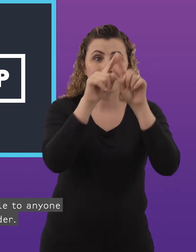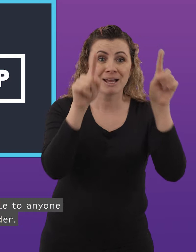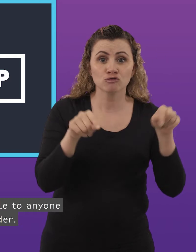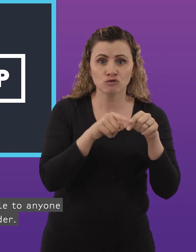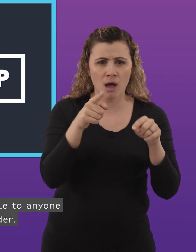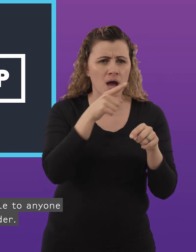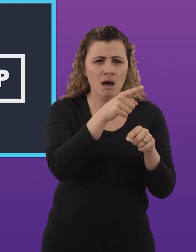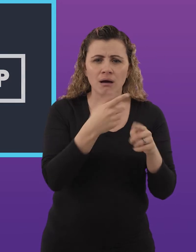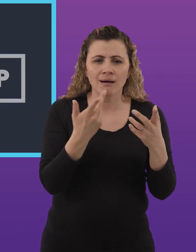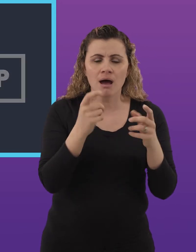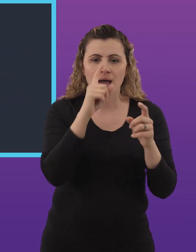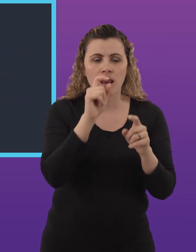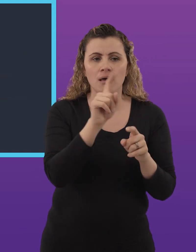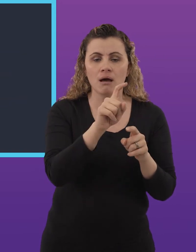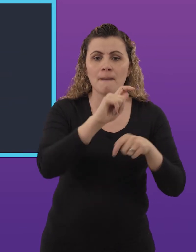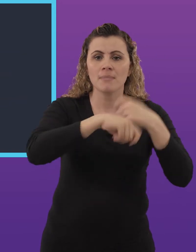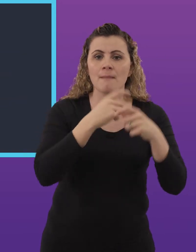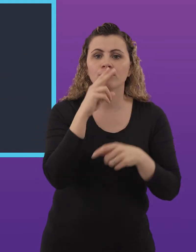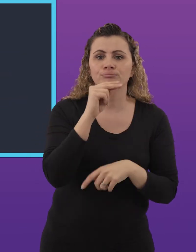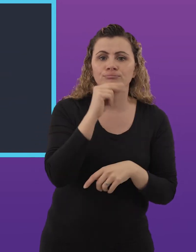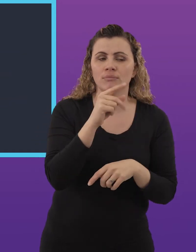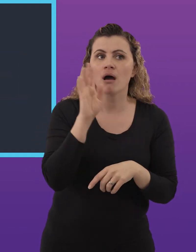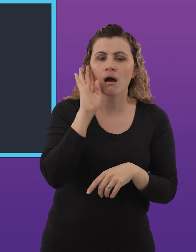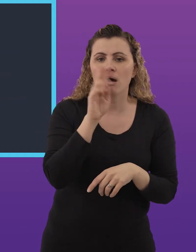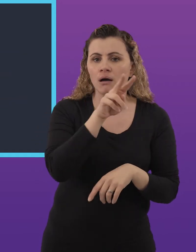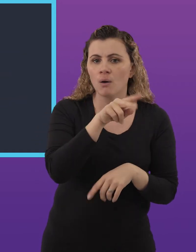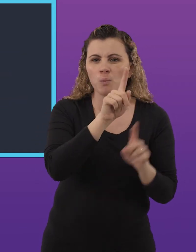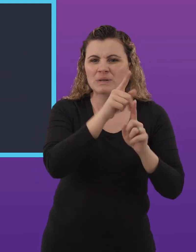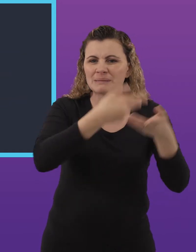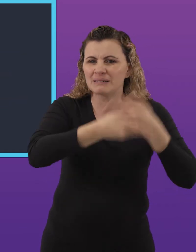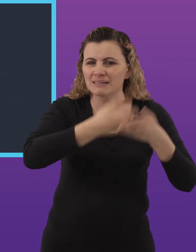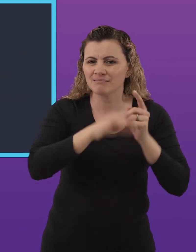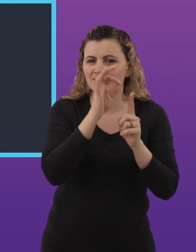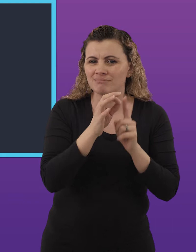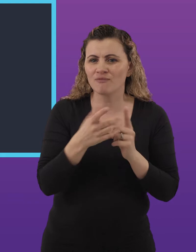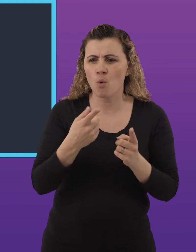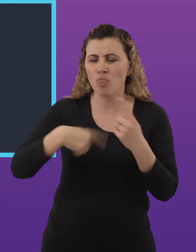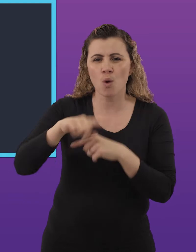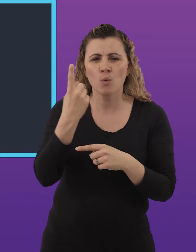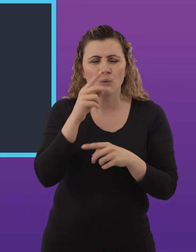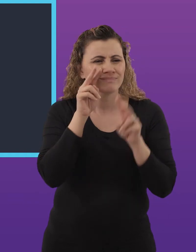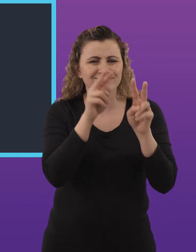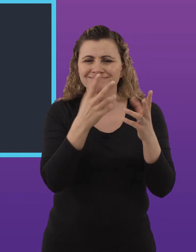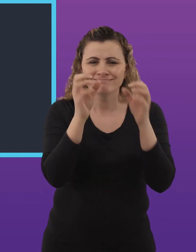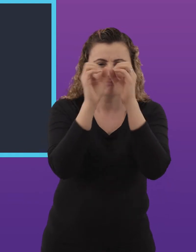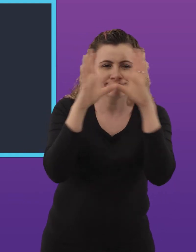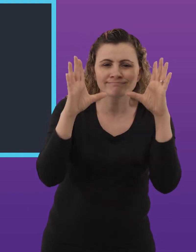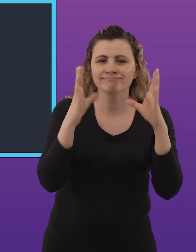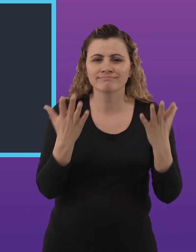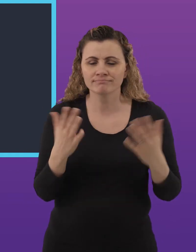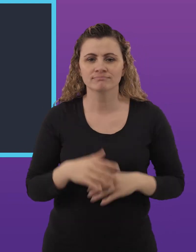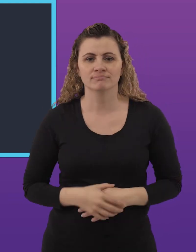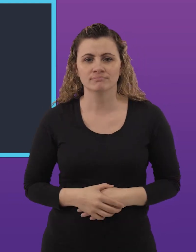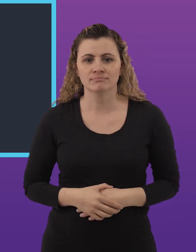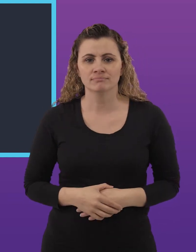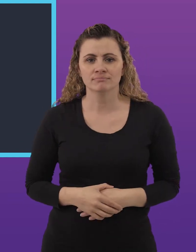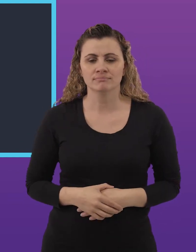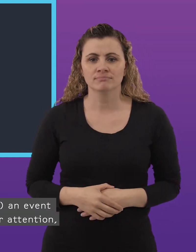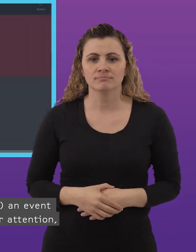if